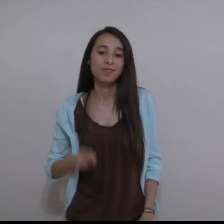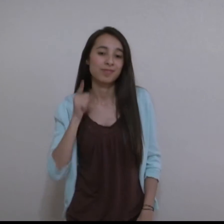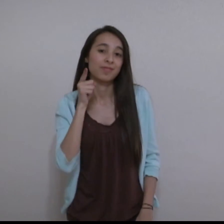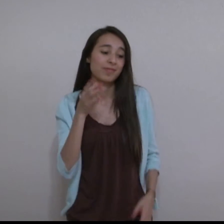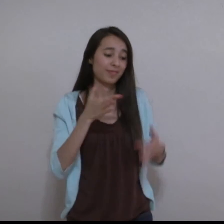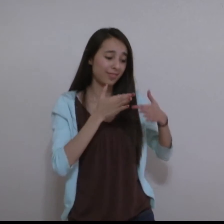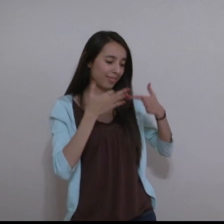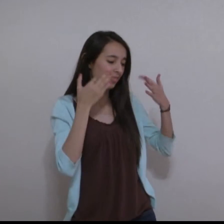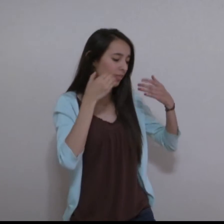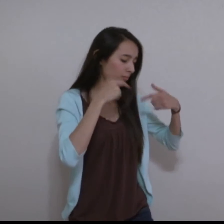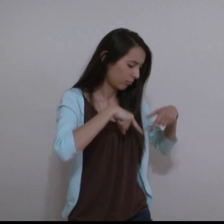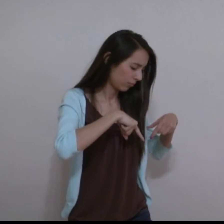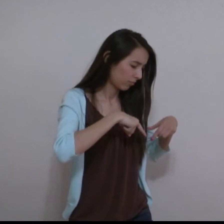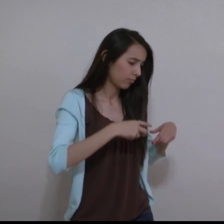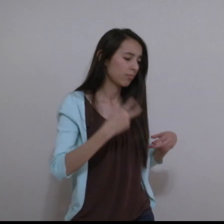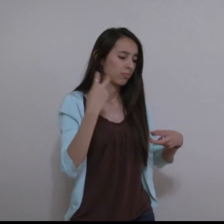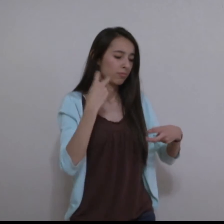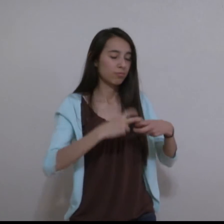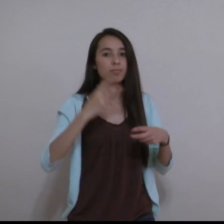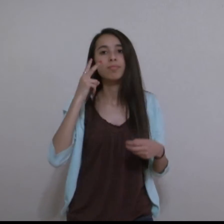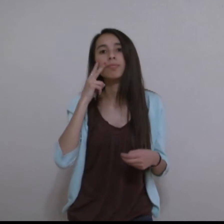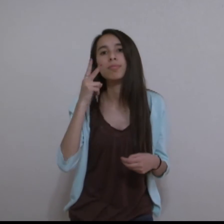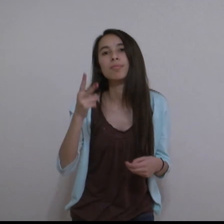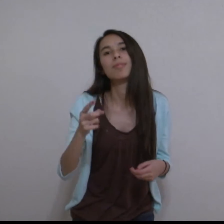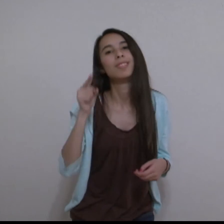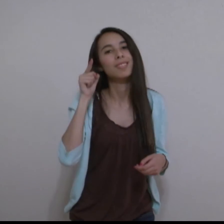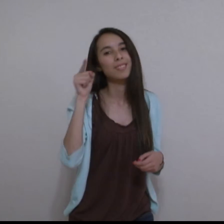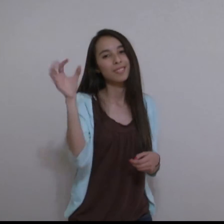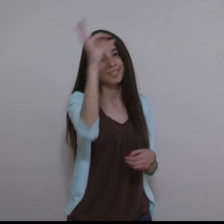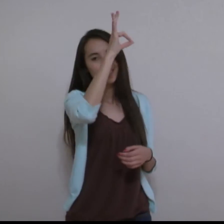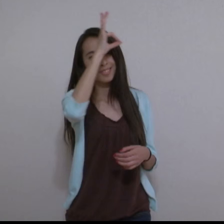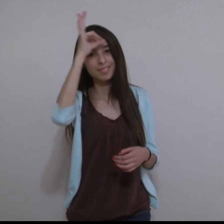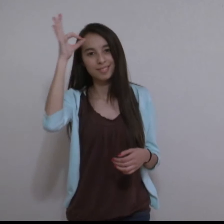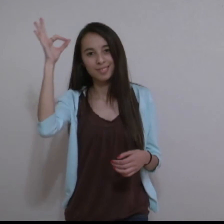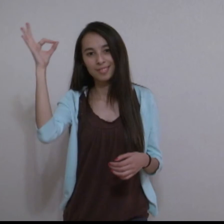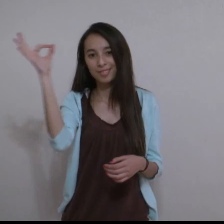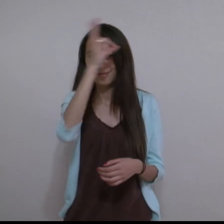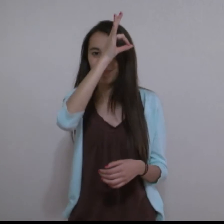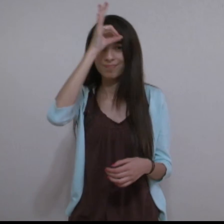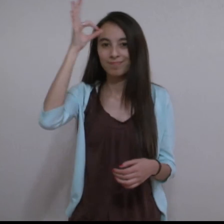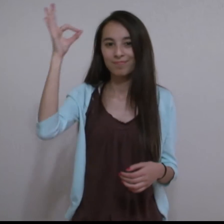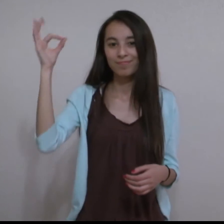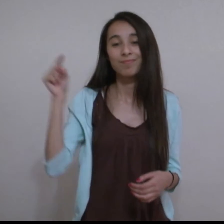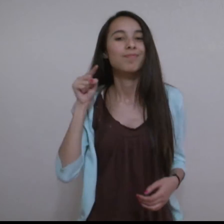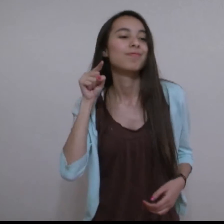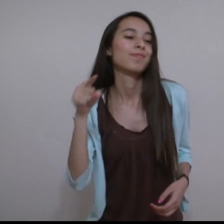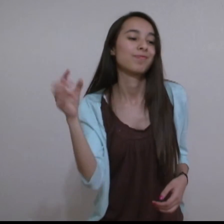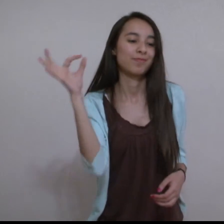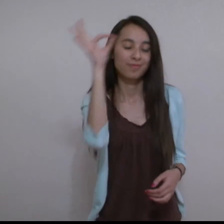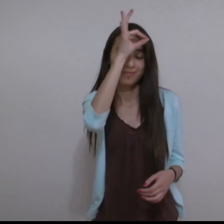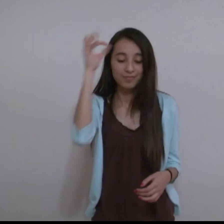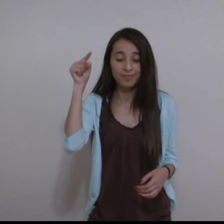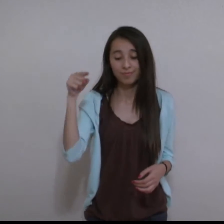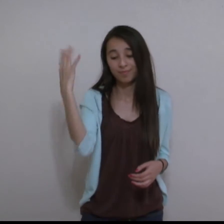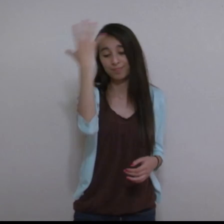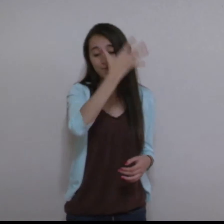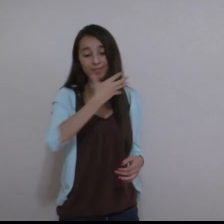smile at the ground, it ain't hard to tell You don't know, you don't know you're beautiful